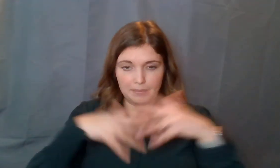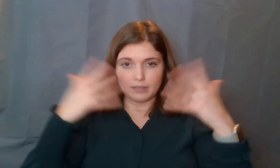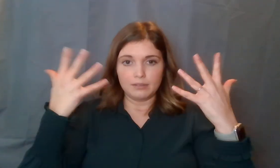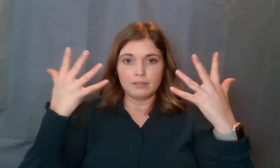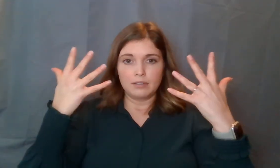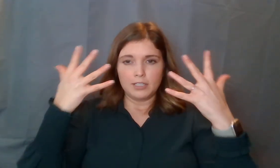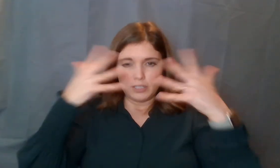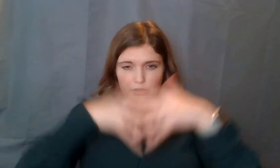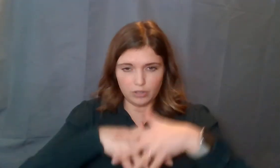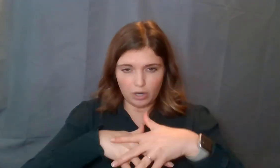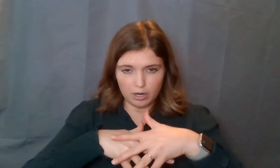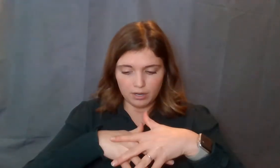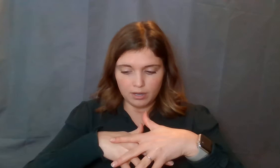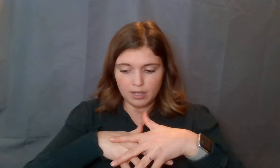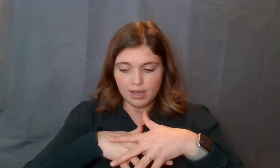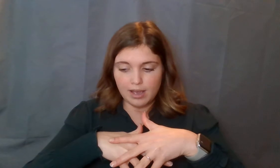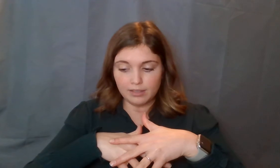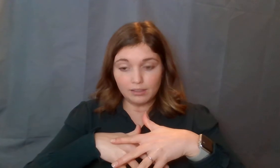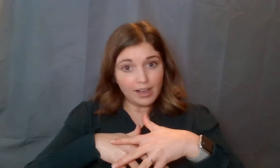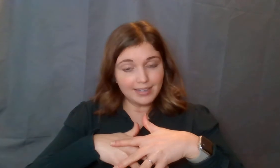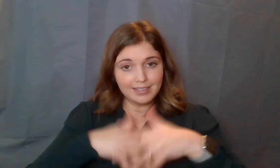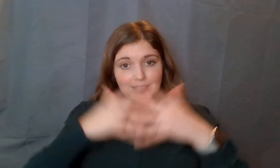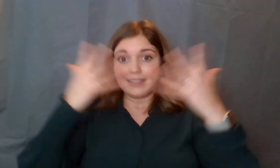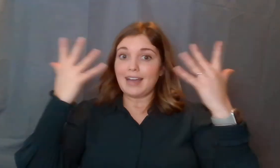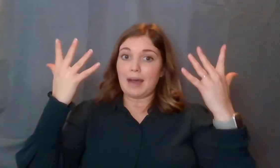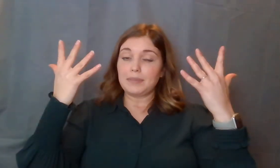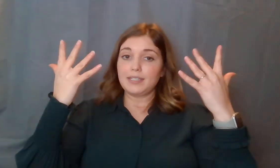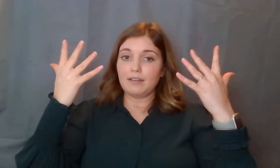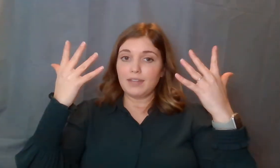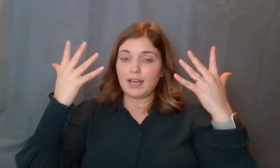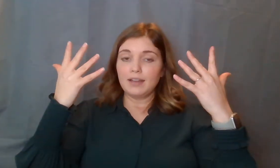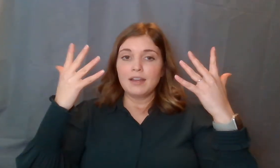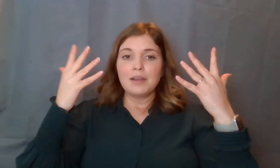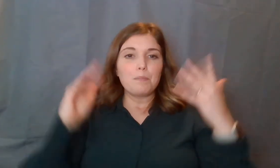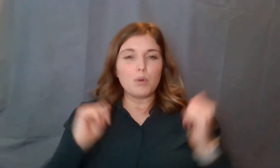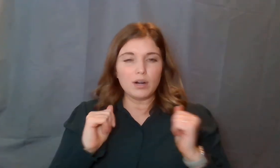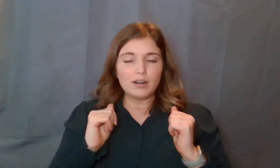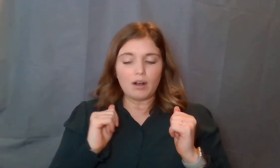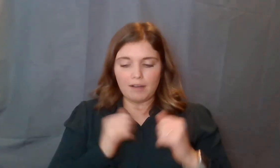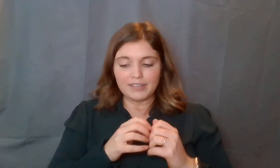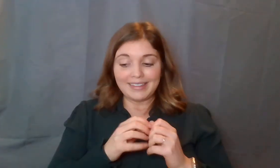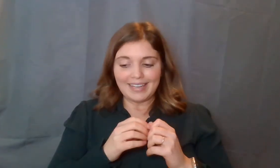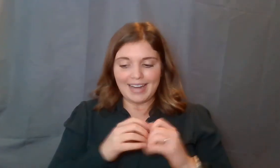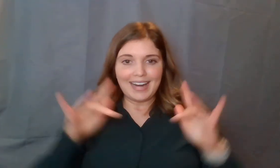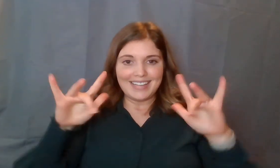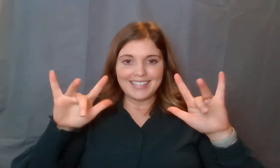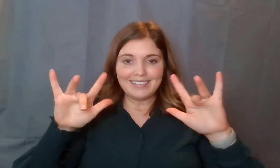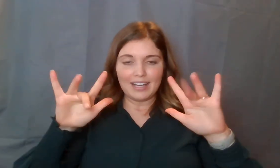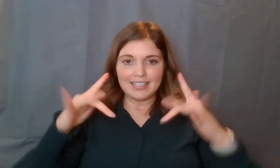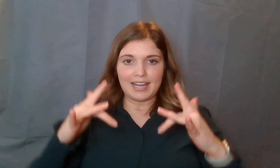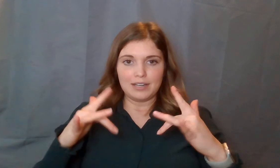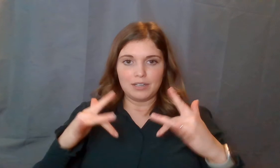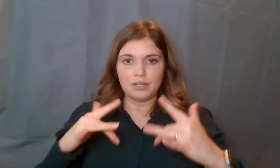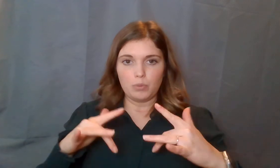non-dominant. Dark. And then light is like the opposite of that. More often than not, I see light signed